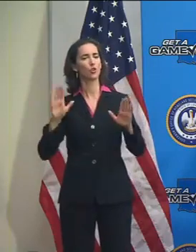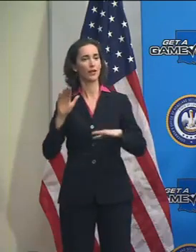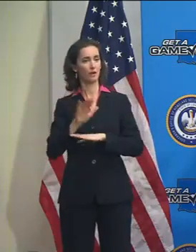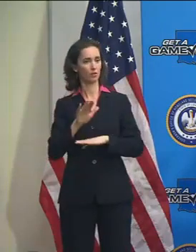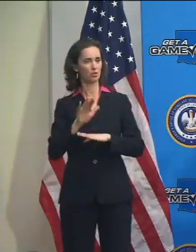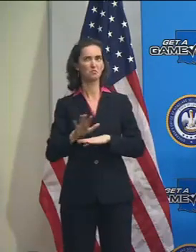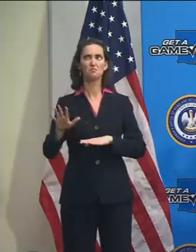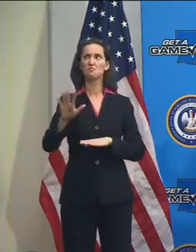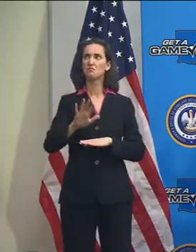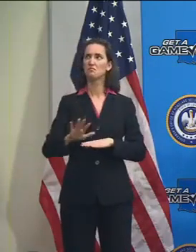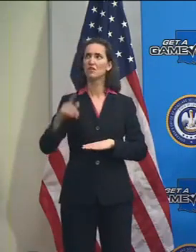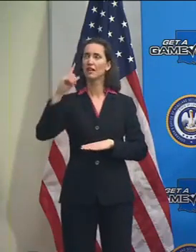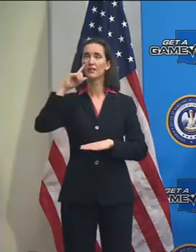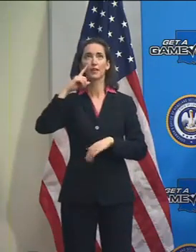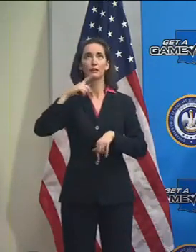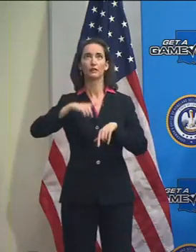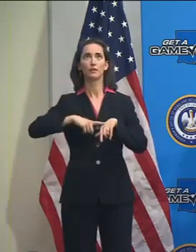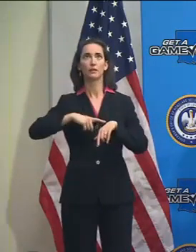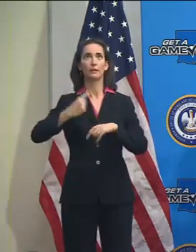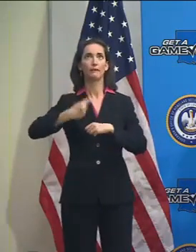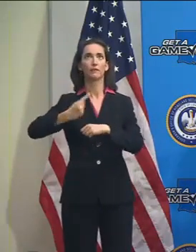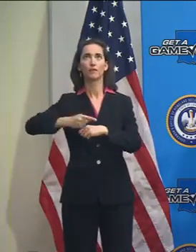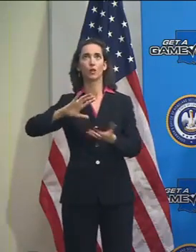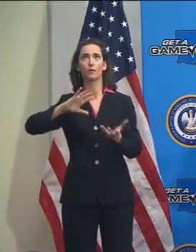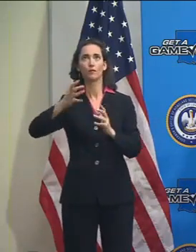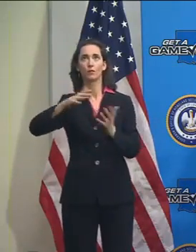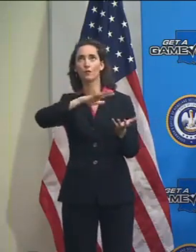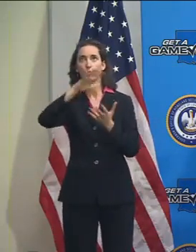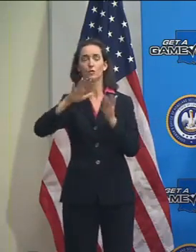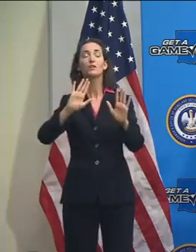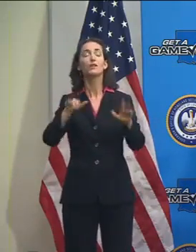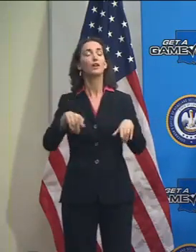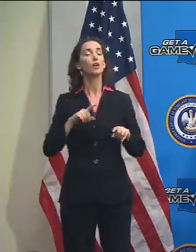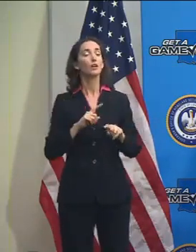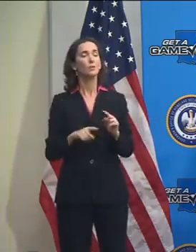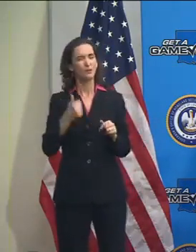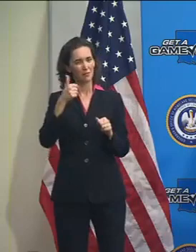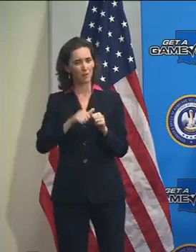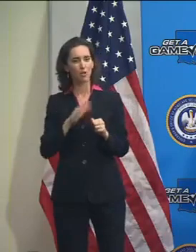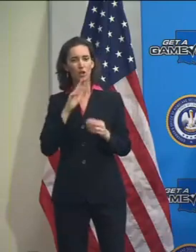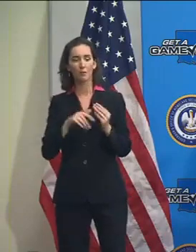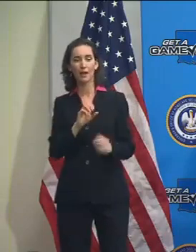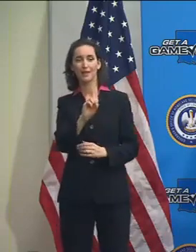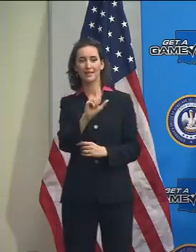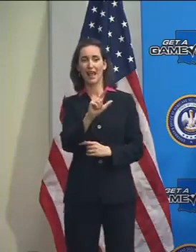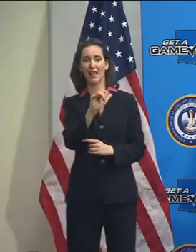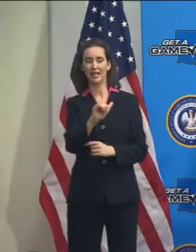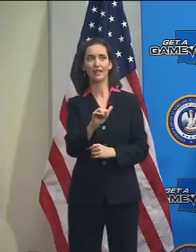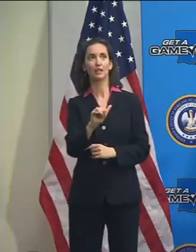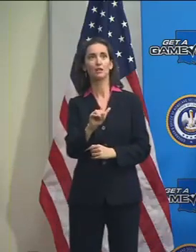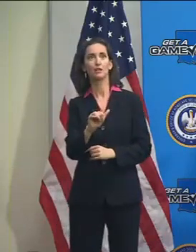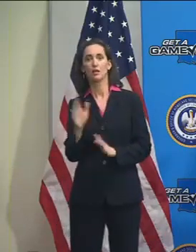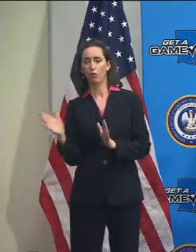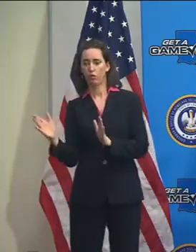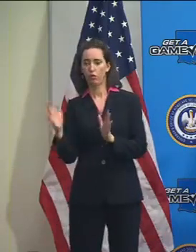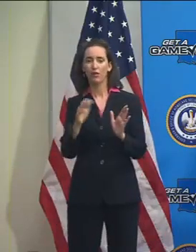or thereabouts. Time gets away from me these days. And we were talking about how Sally was taking an aim at southeast